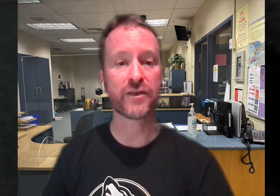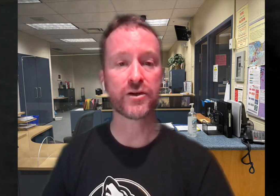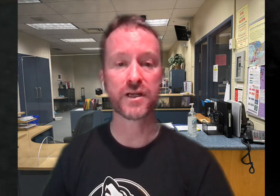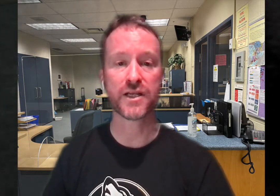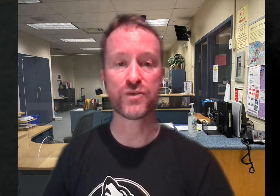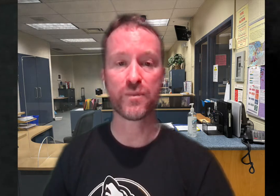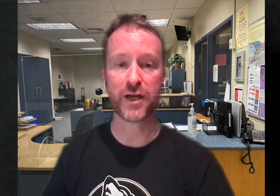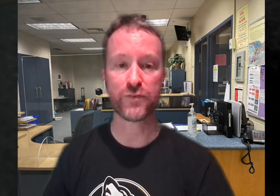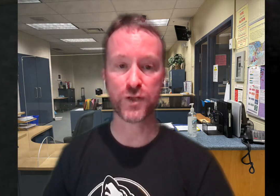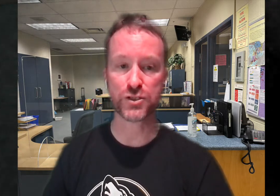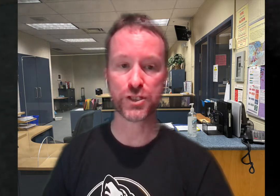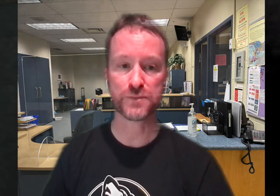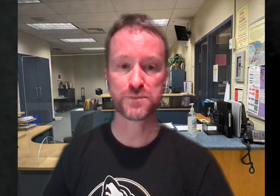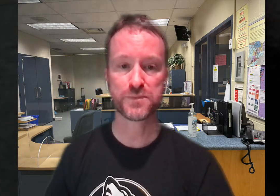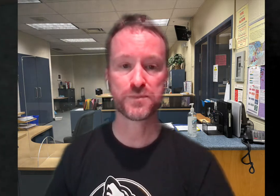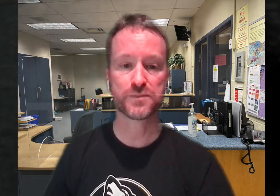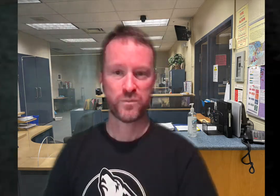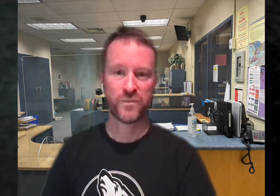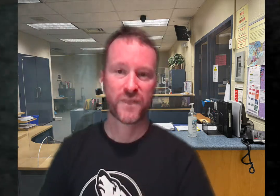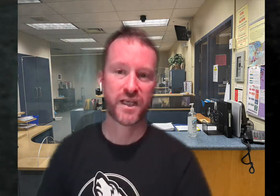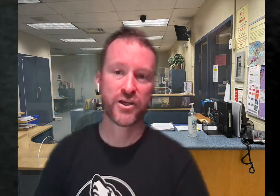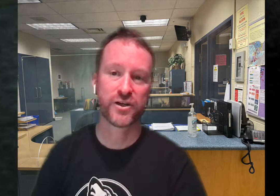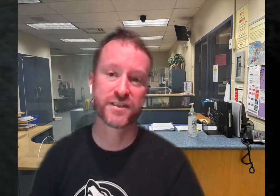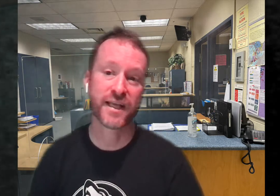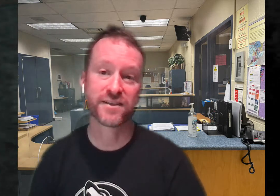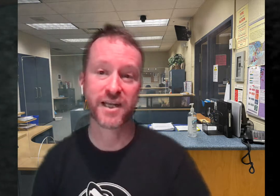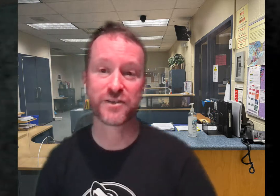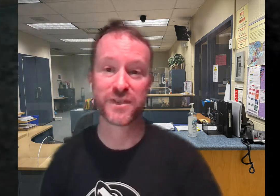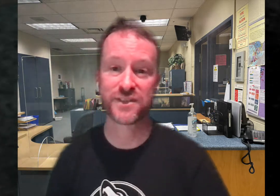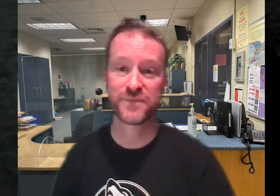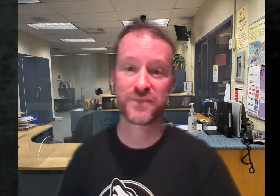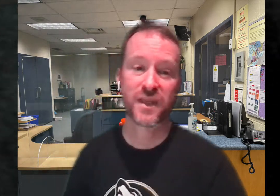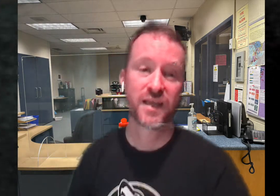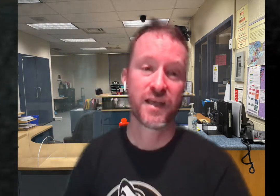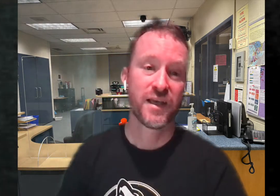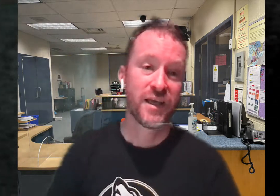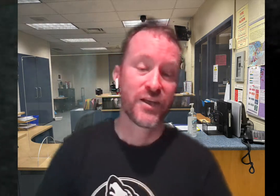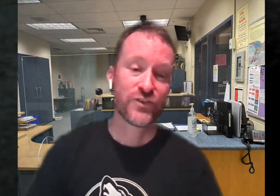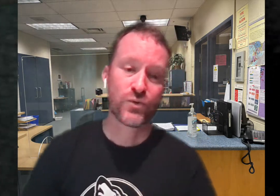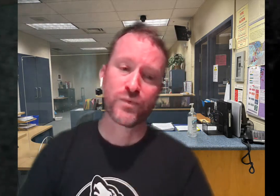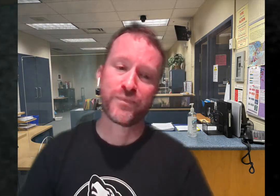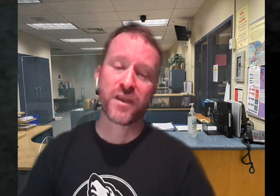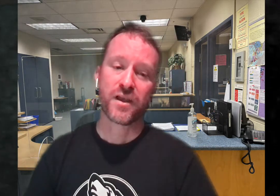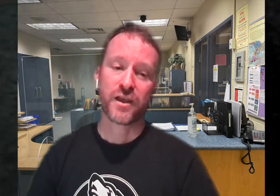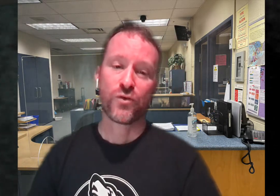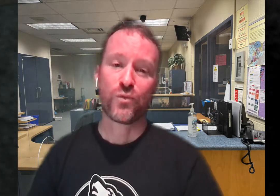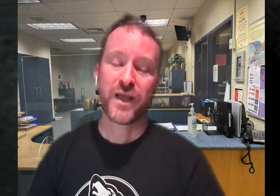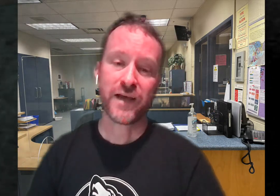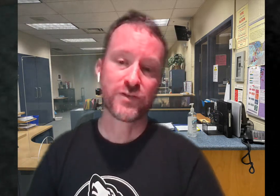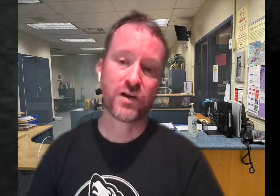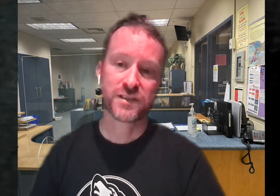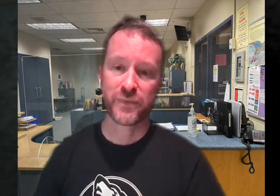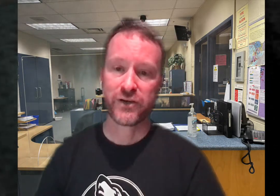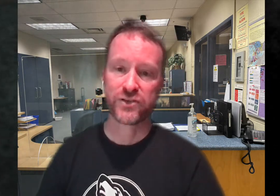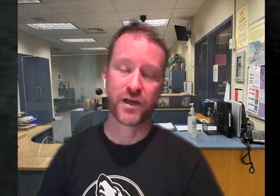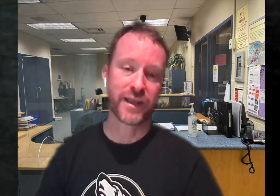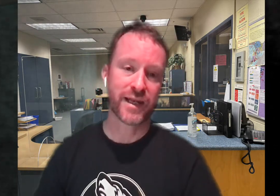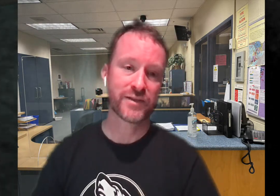together into a better future. Here are today's announcements. So, we have talked about on the